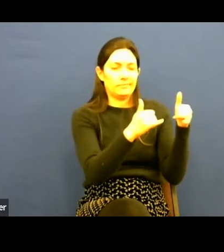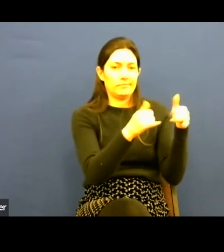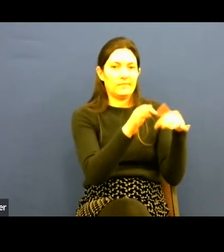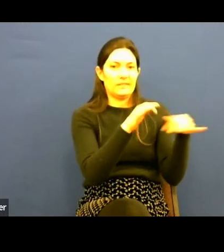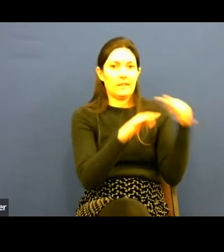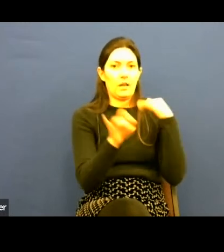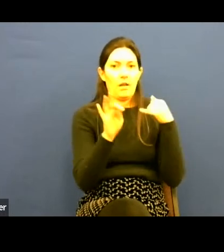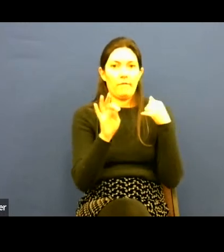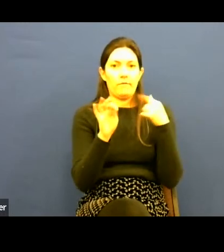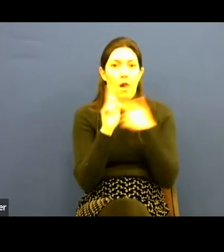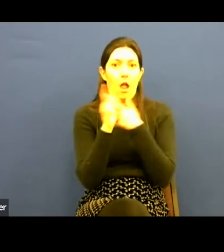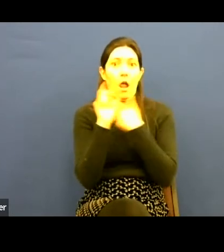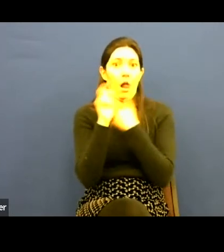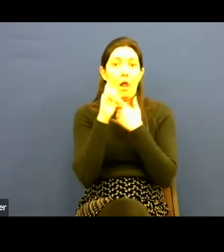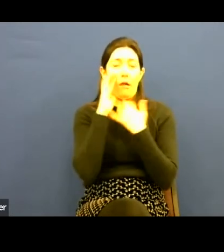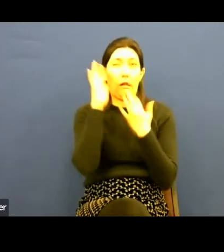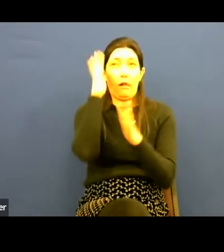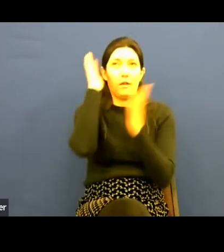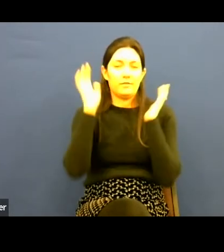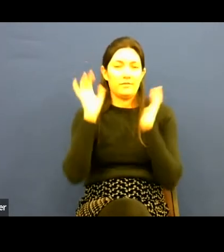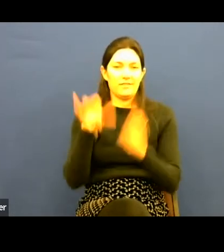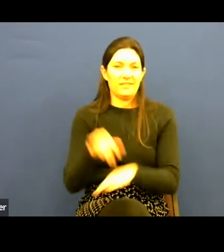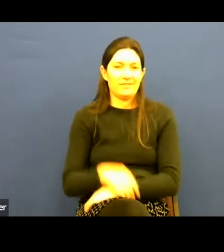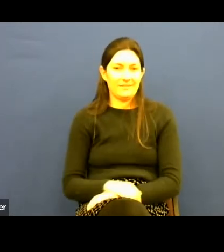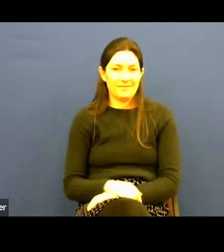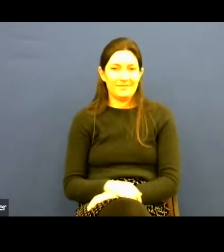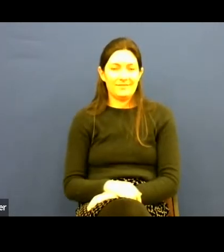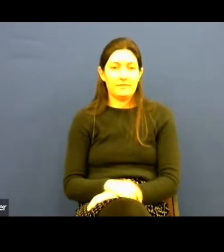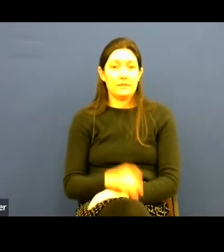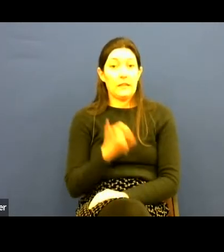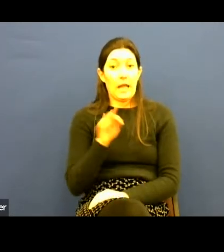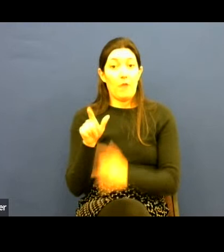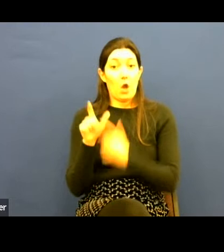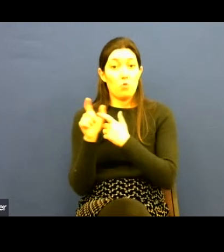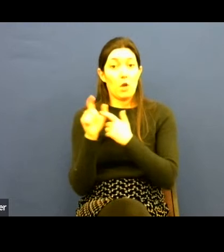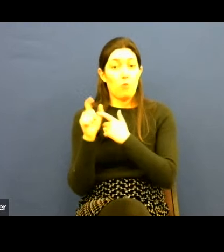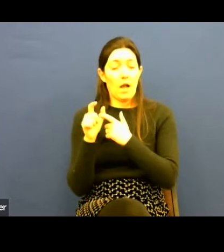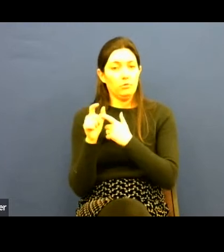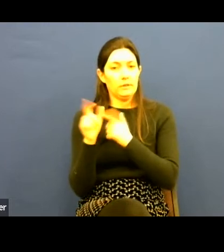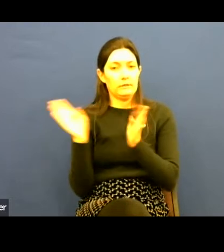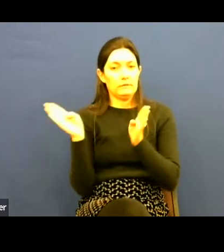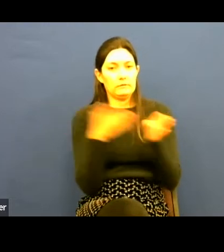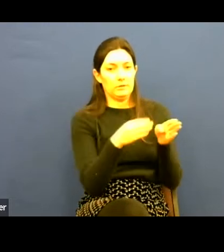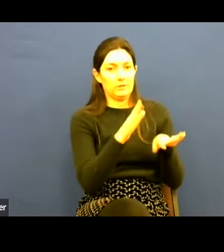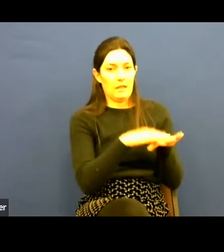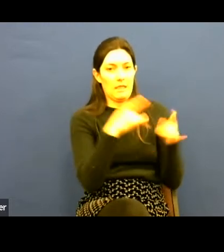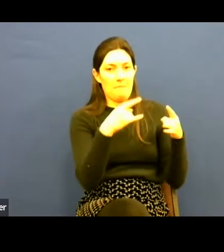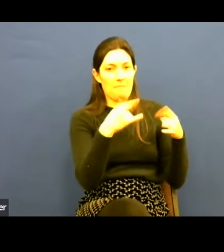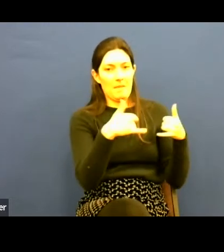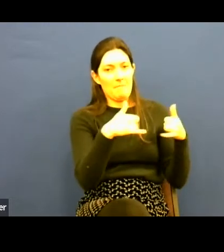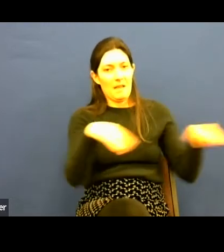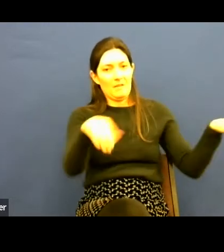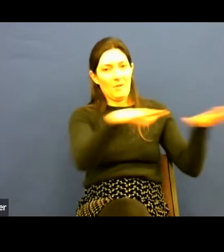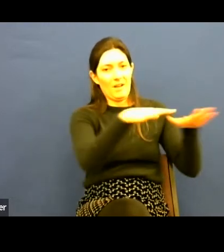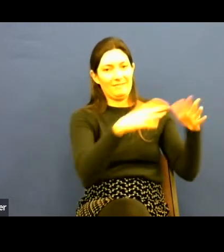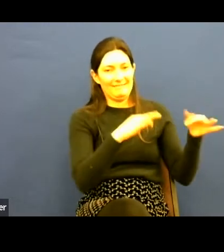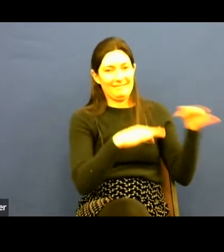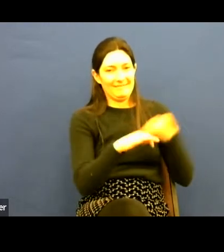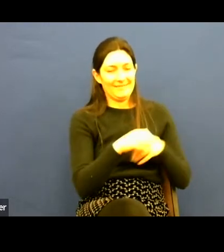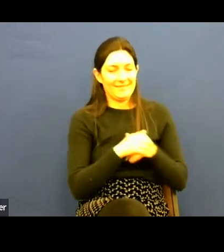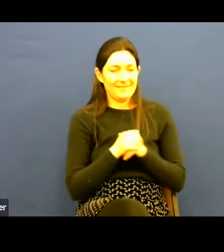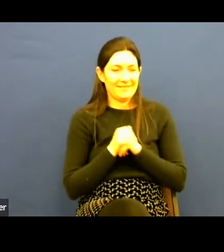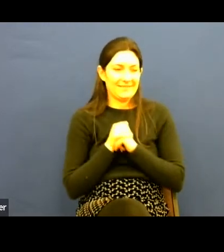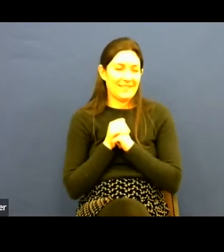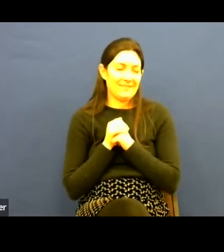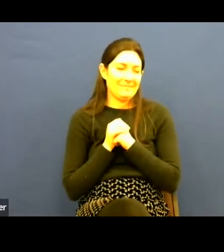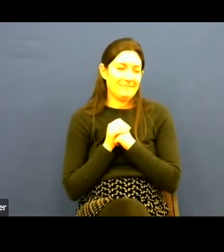maniacs. Or at least if they're running around, it's controlled around the playset. There'll be a couple other